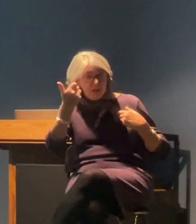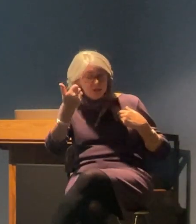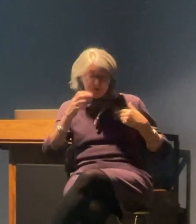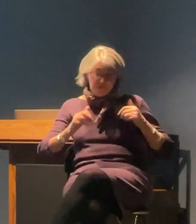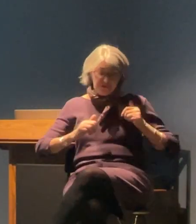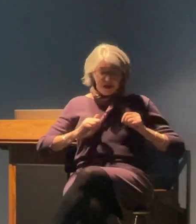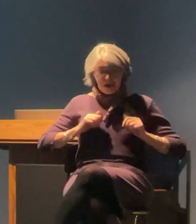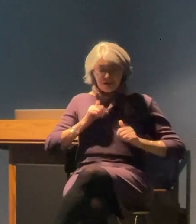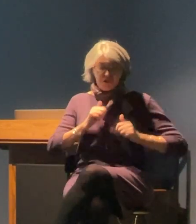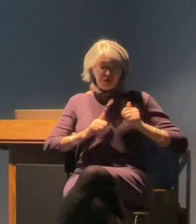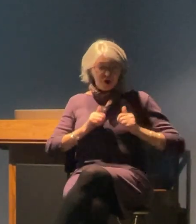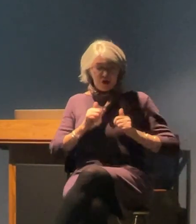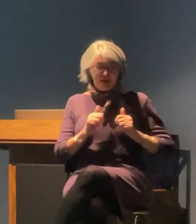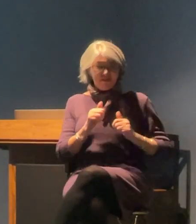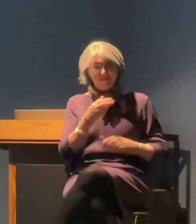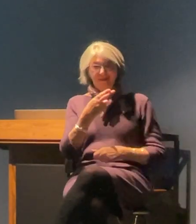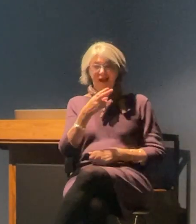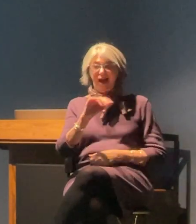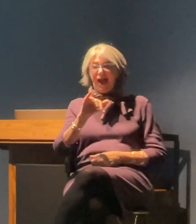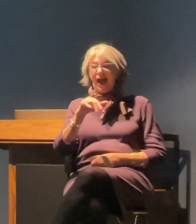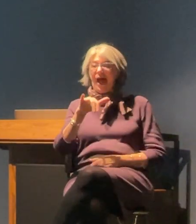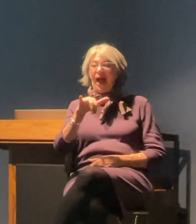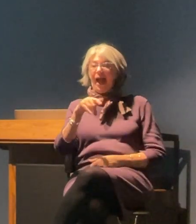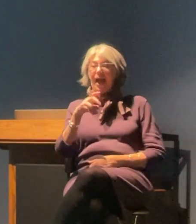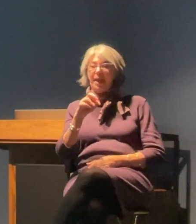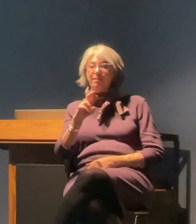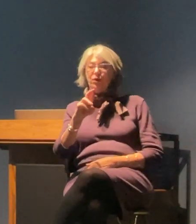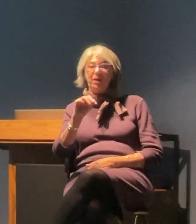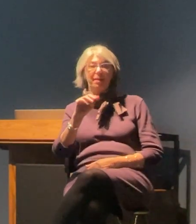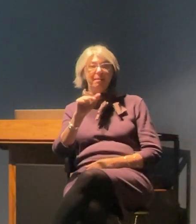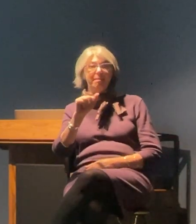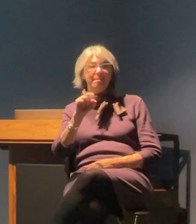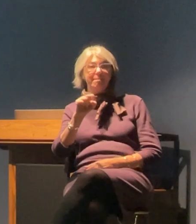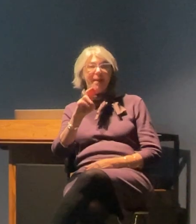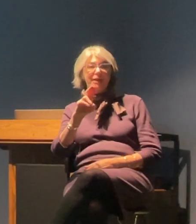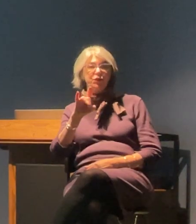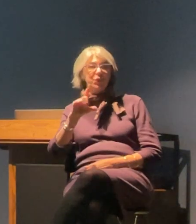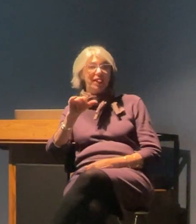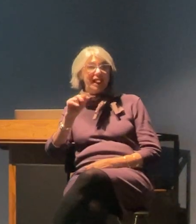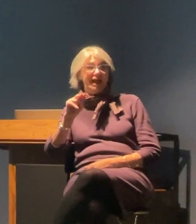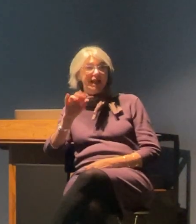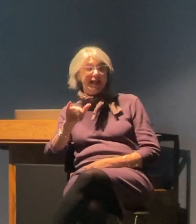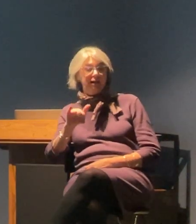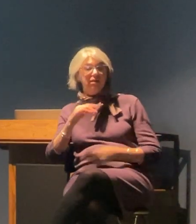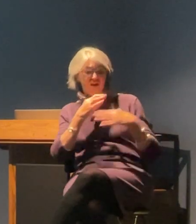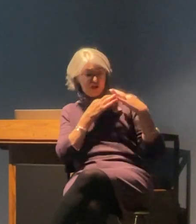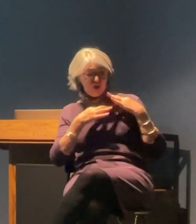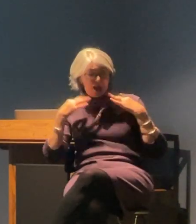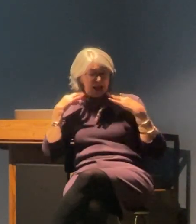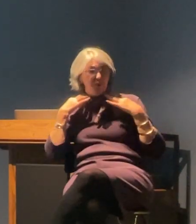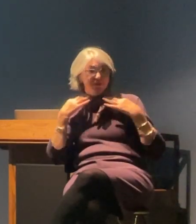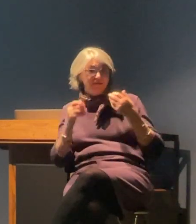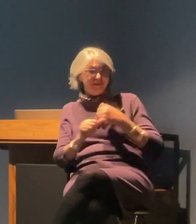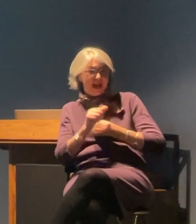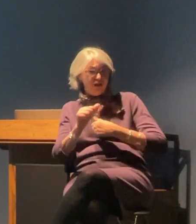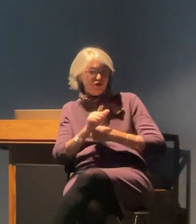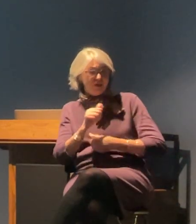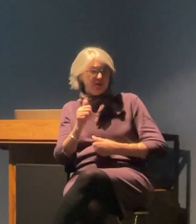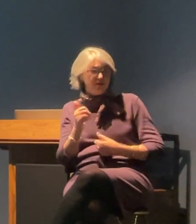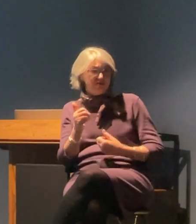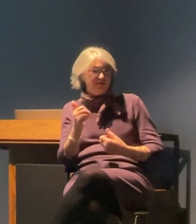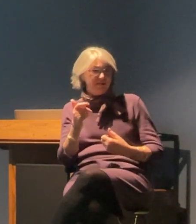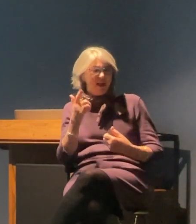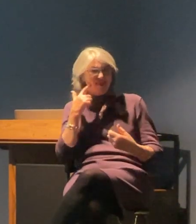their masculinity, their hyper masculinity, right? That was a big thing. Having a chain was an actually dangerous element at one point. I think that changed like in